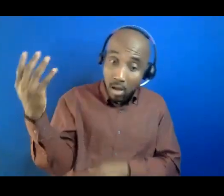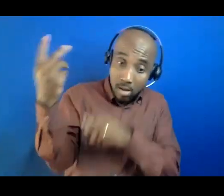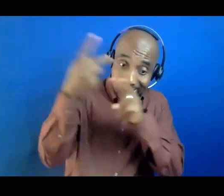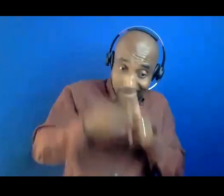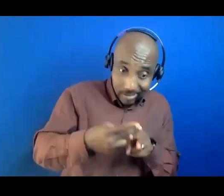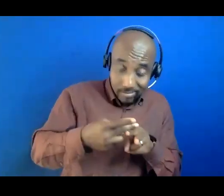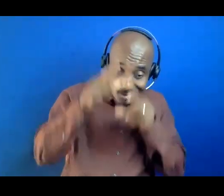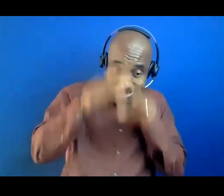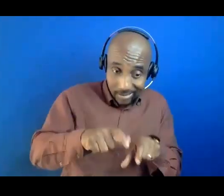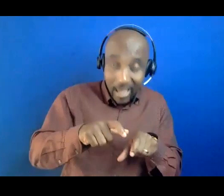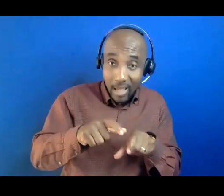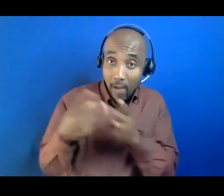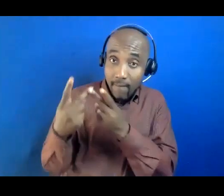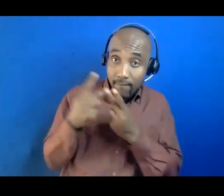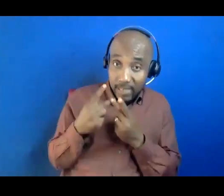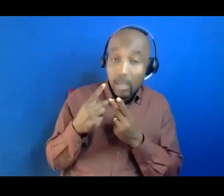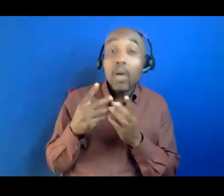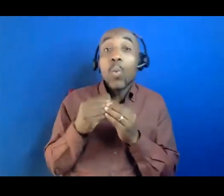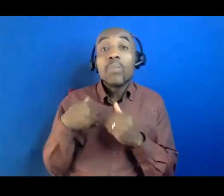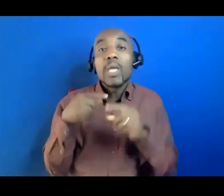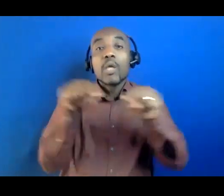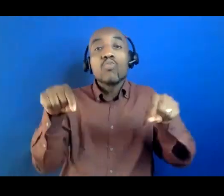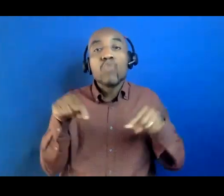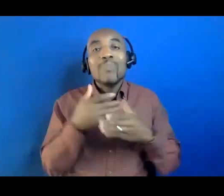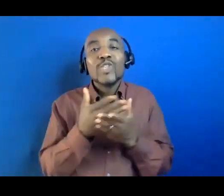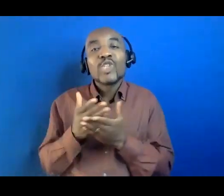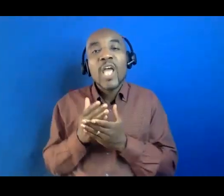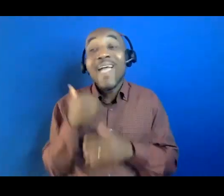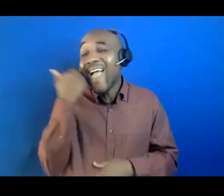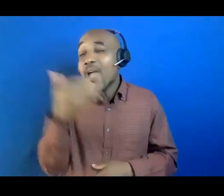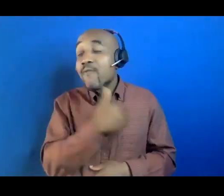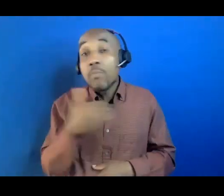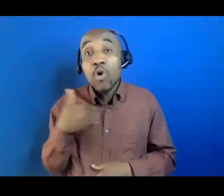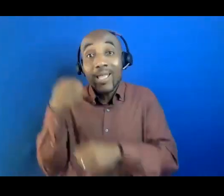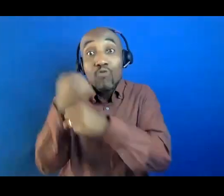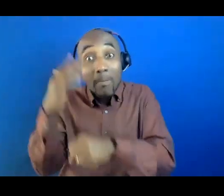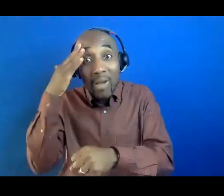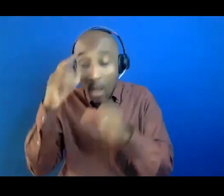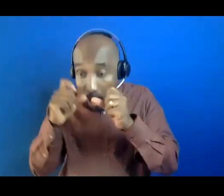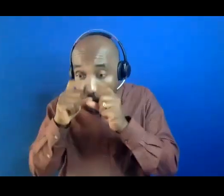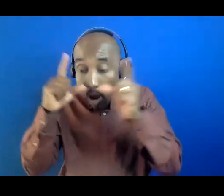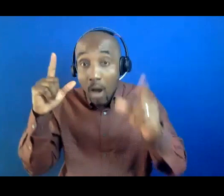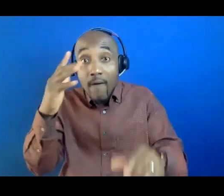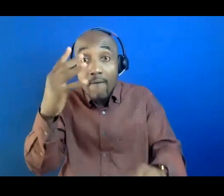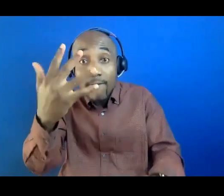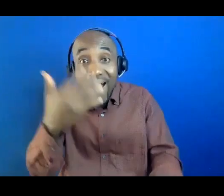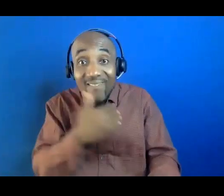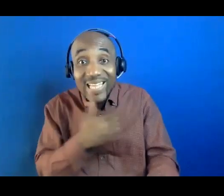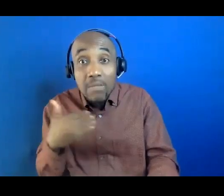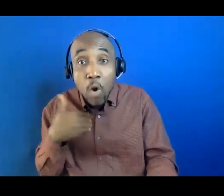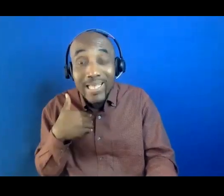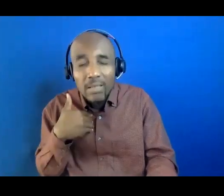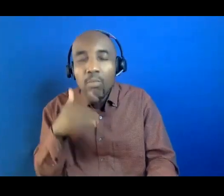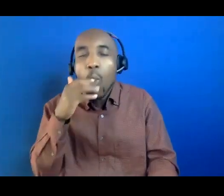me. And every morning, my grandma would wake up at 5 a.m. and start praying in